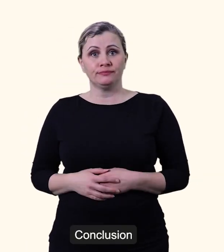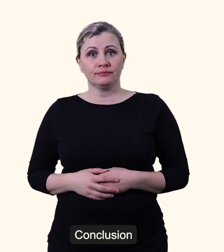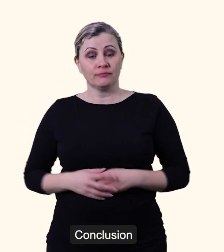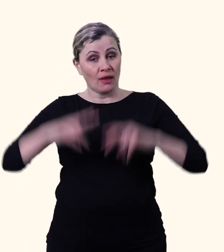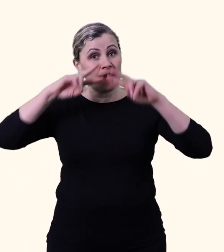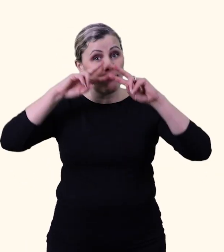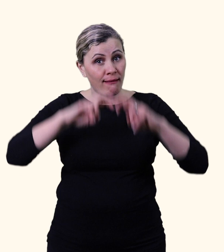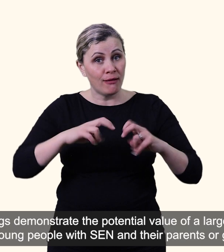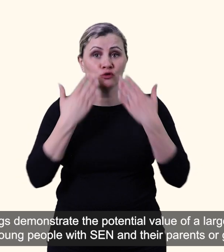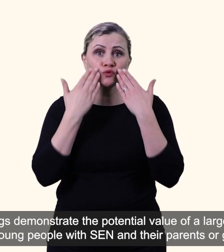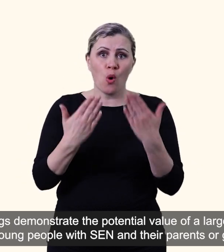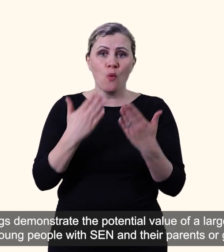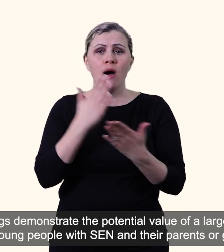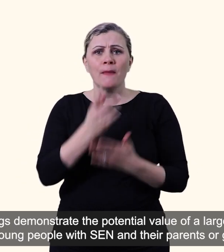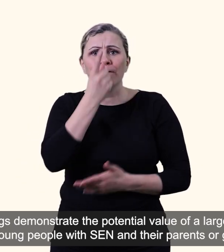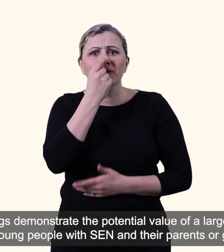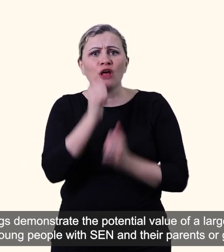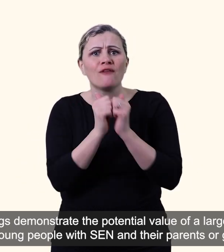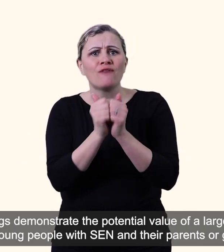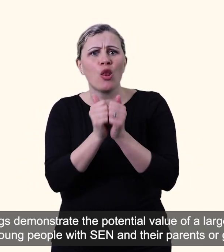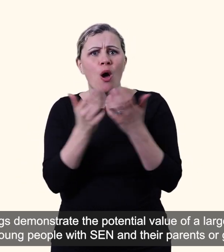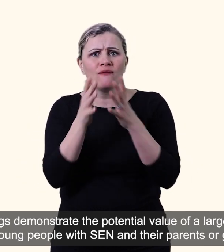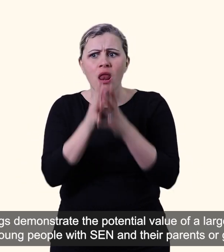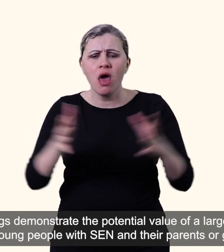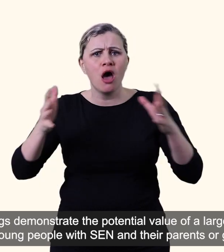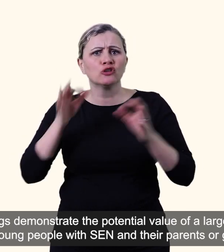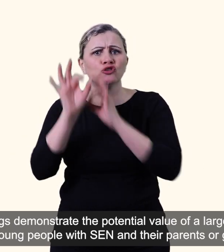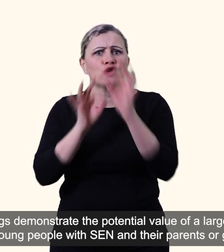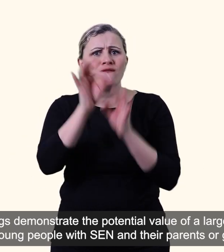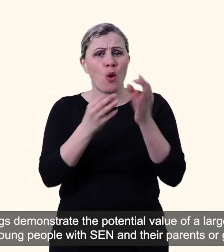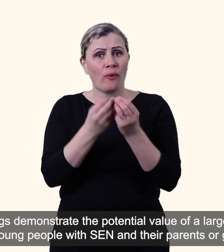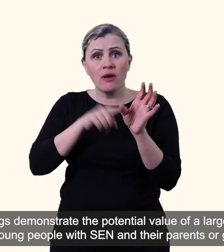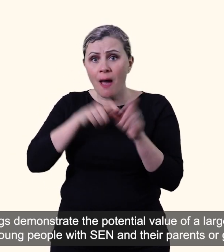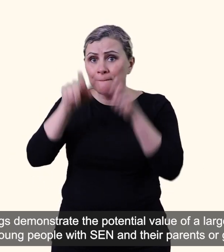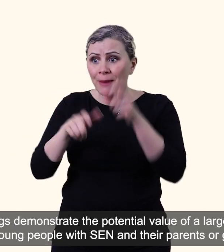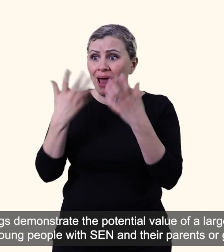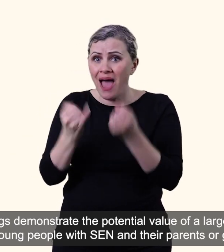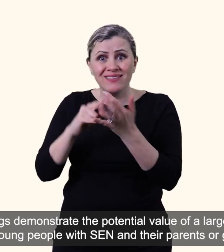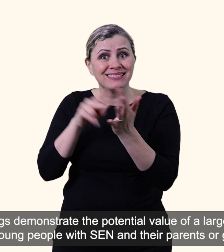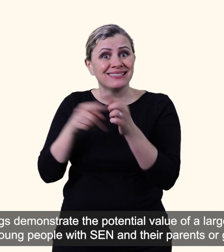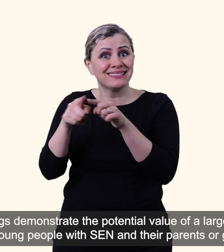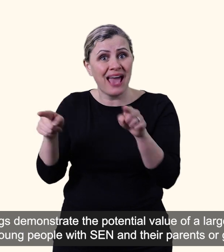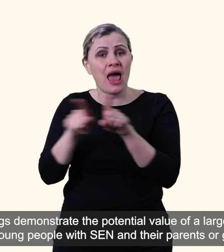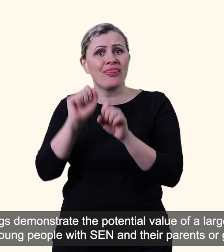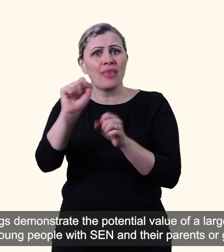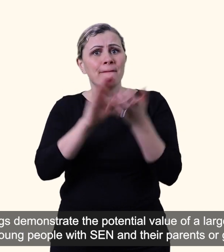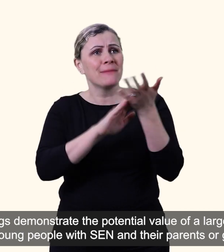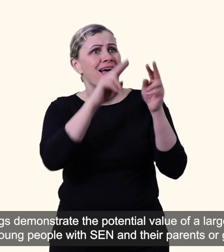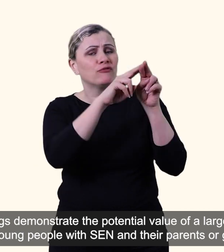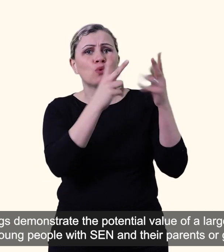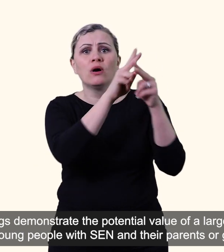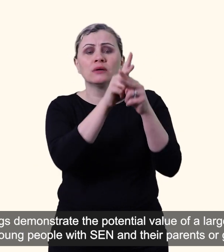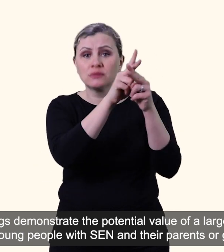Conclusion. The findings demonstrate the potential value of a large-scale survey with young people with SEN and